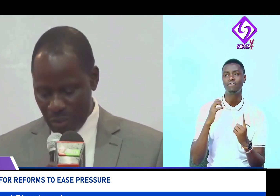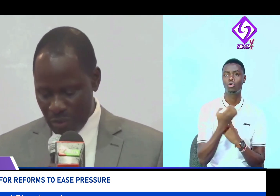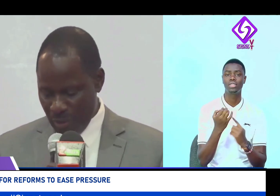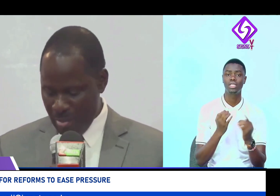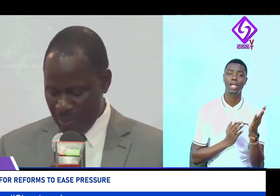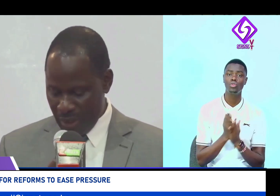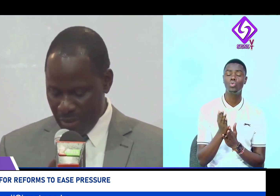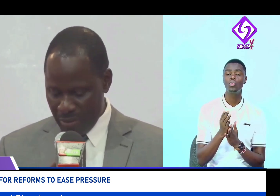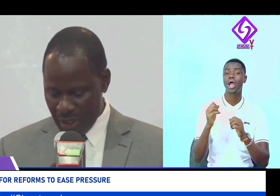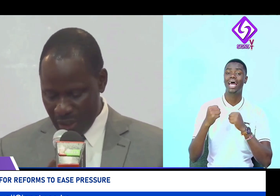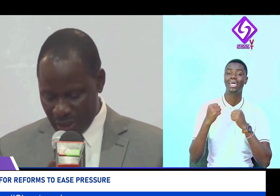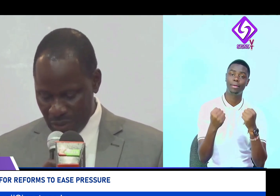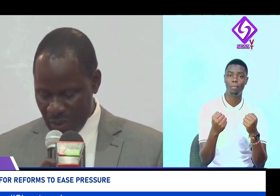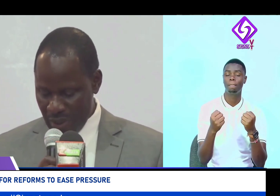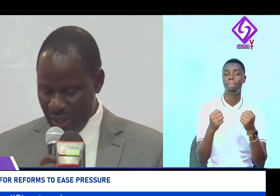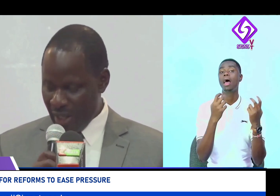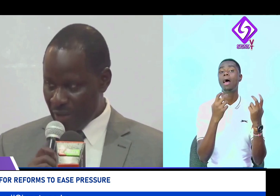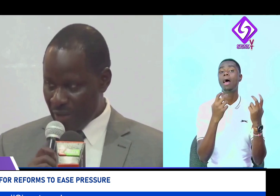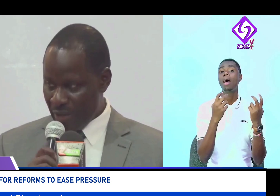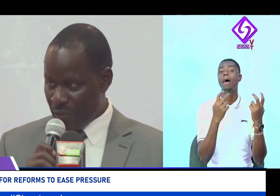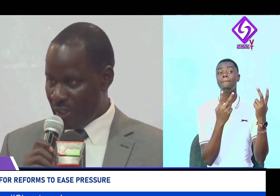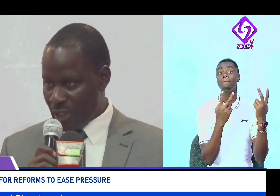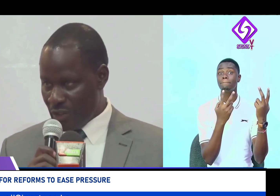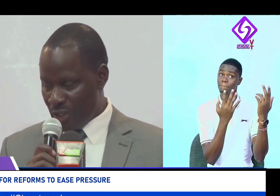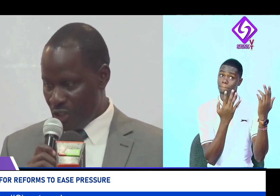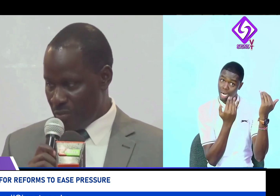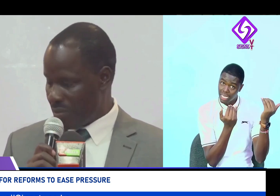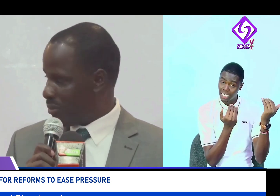stable, predictable, and fair tax regime.